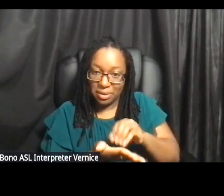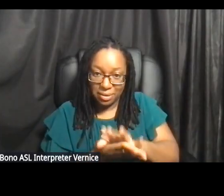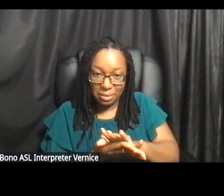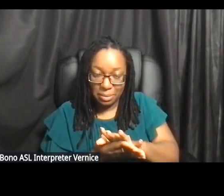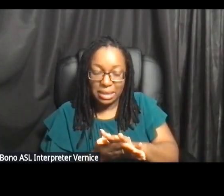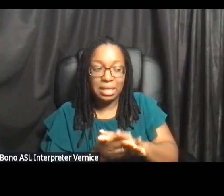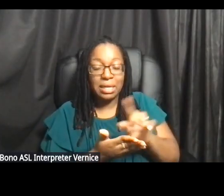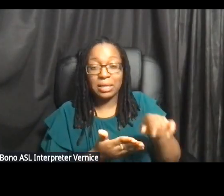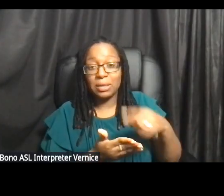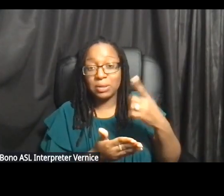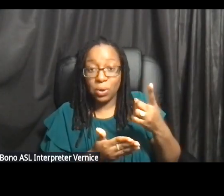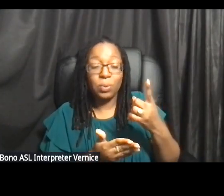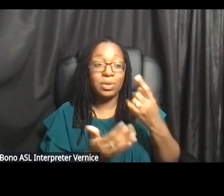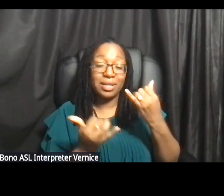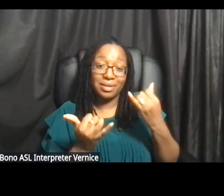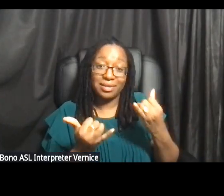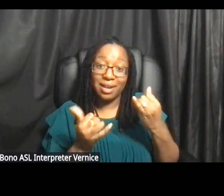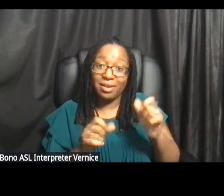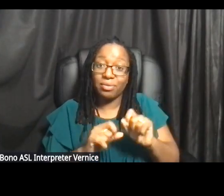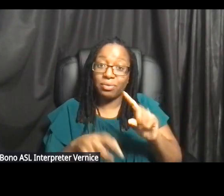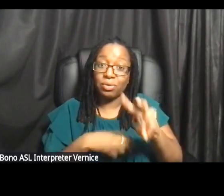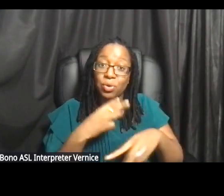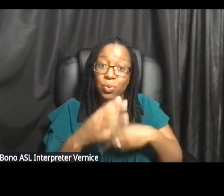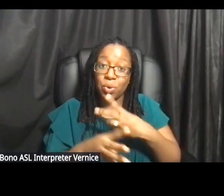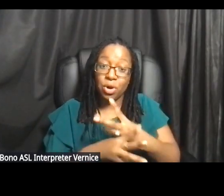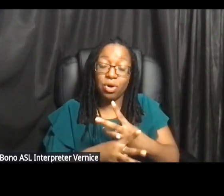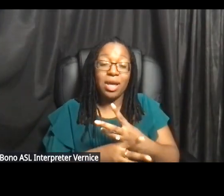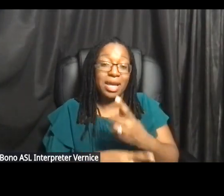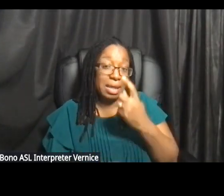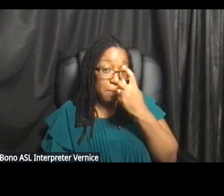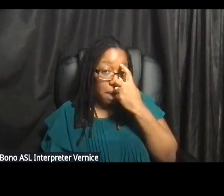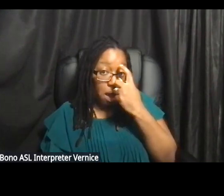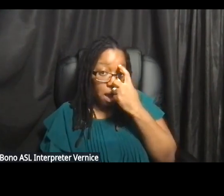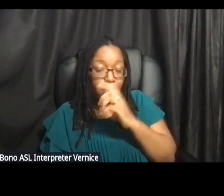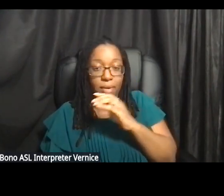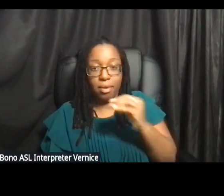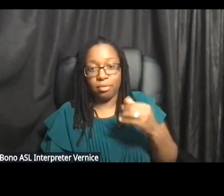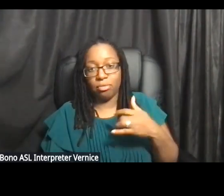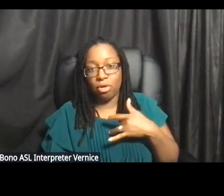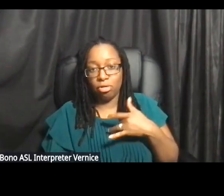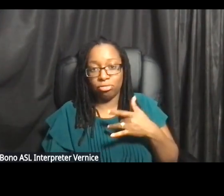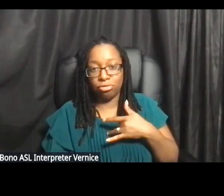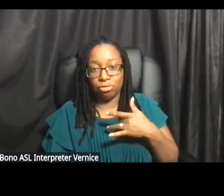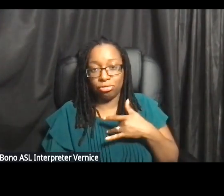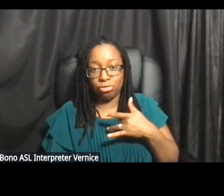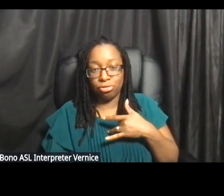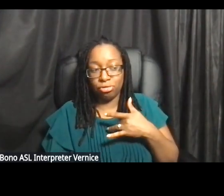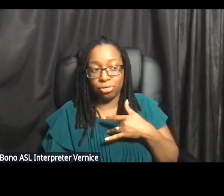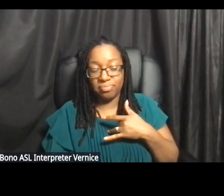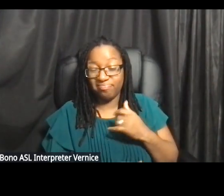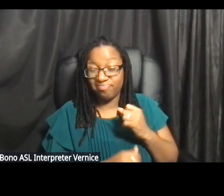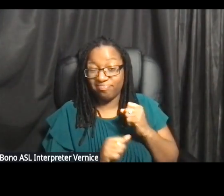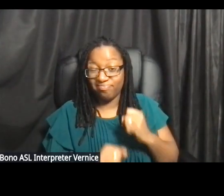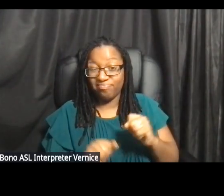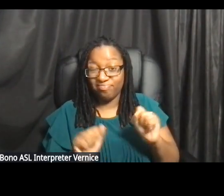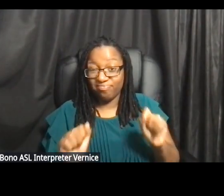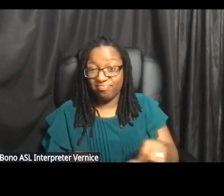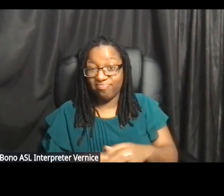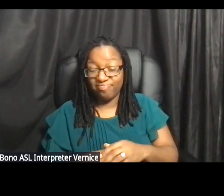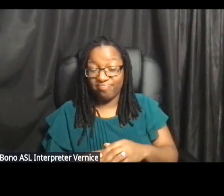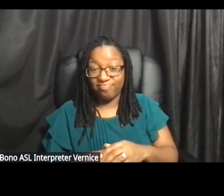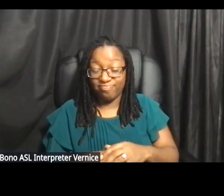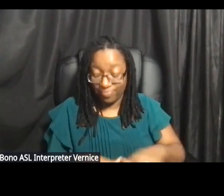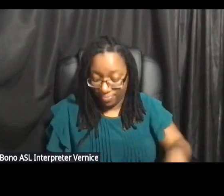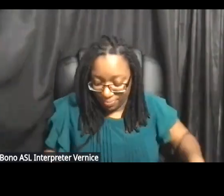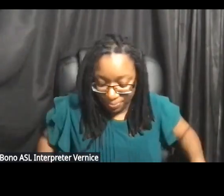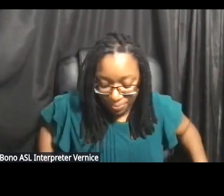only carried into the world in our hearts and minds, I think that could be pretty powerful. I think we have an